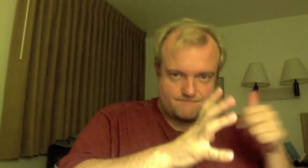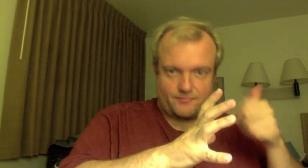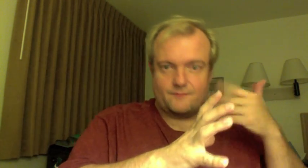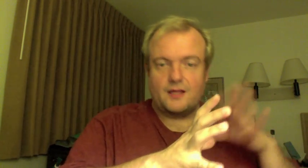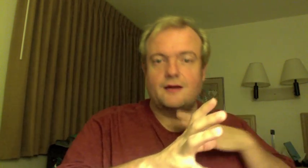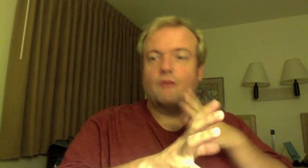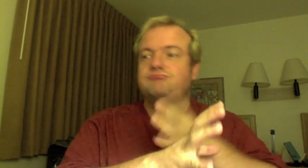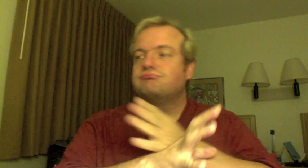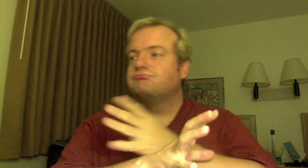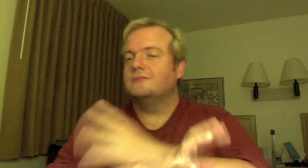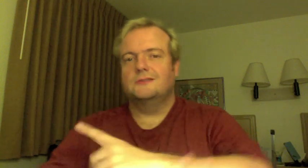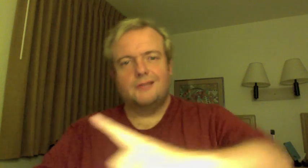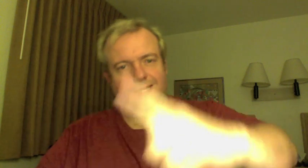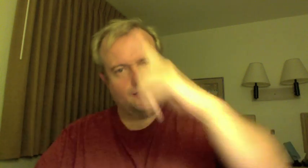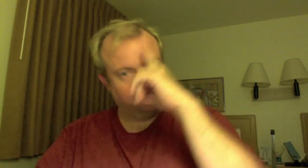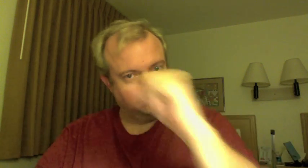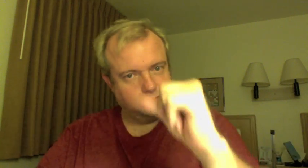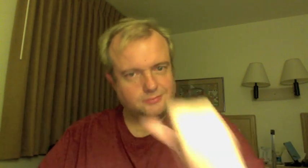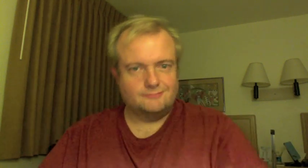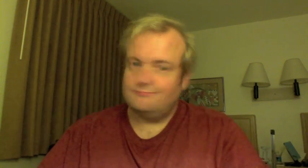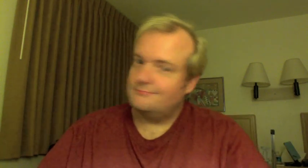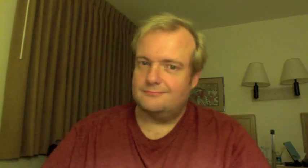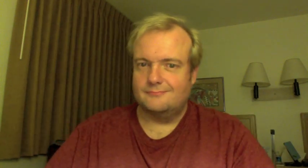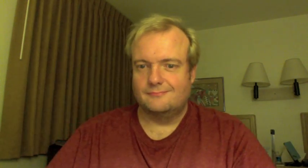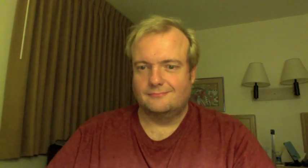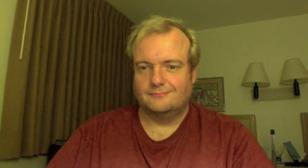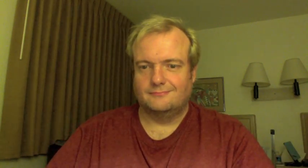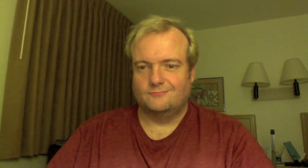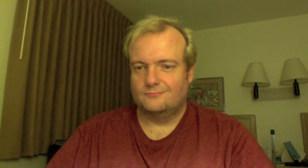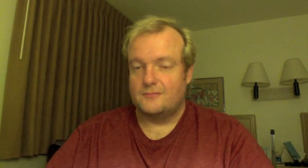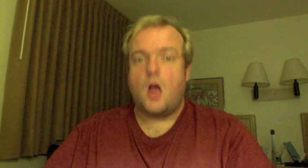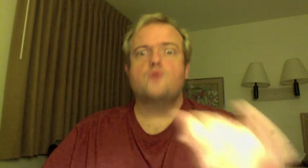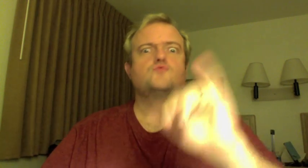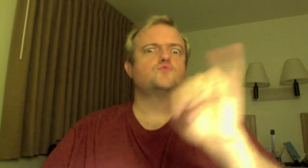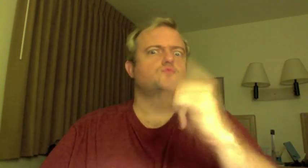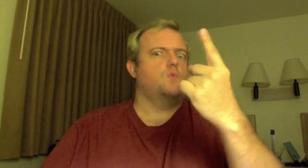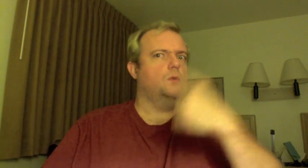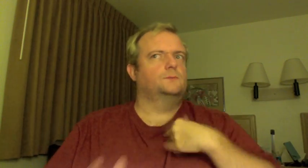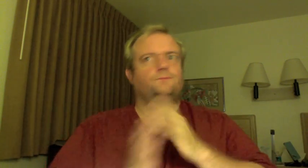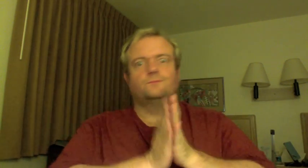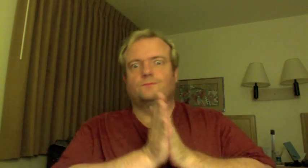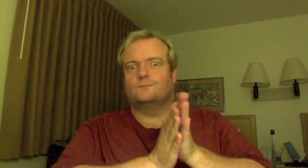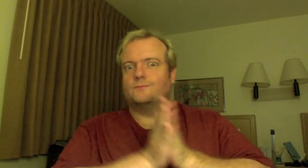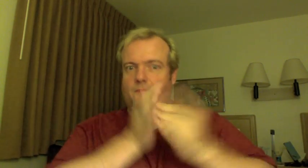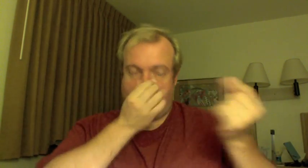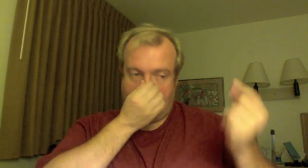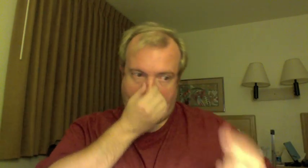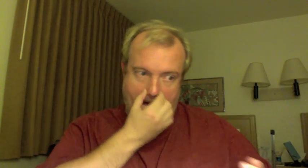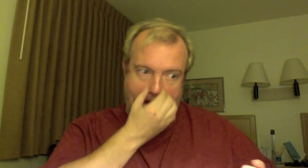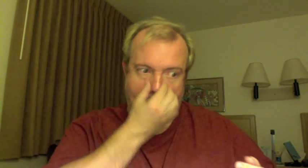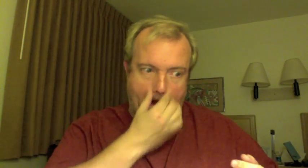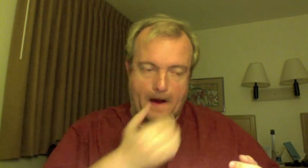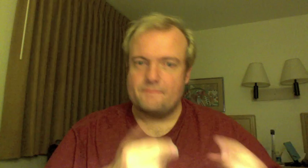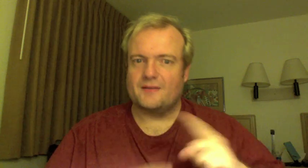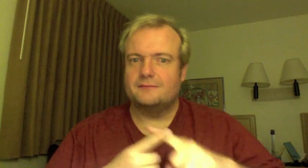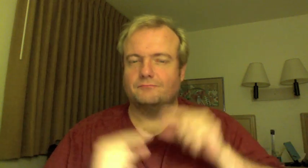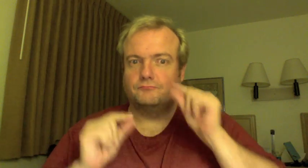team will have to try something new. Engineer a special steel, strong enough to handle the stress of the curves,